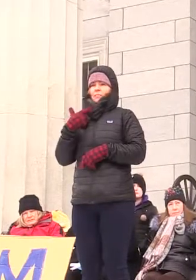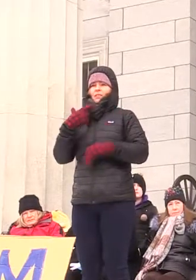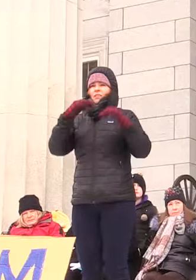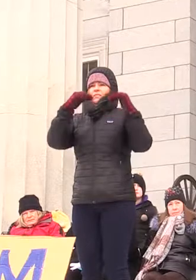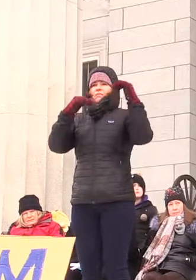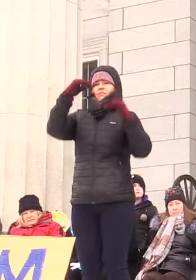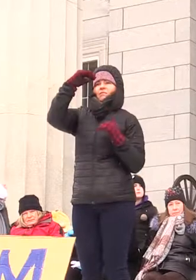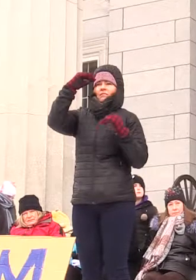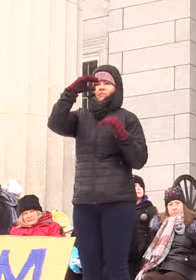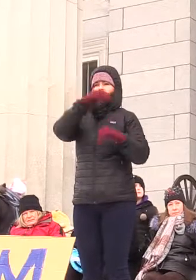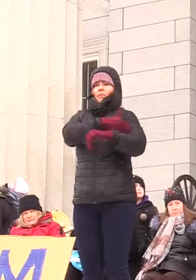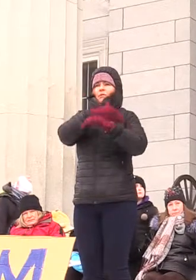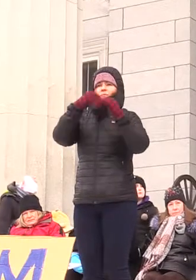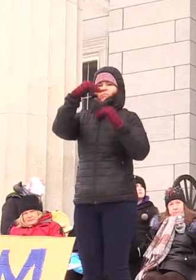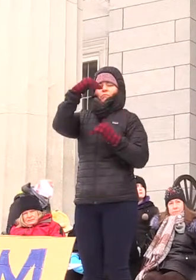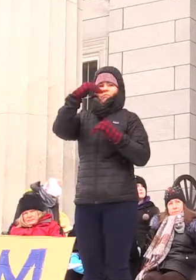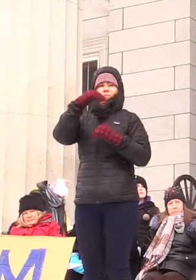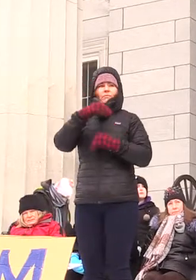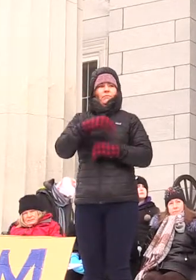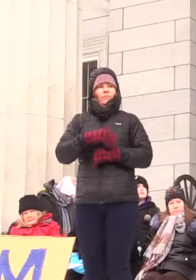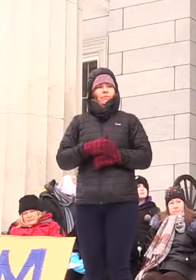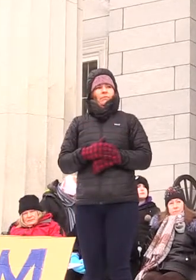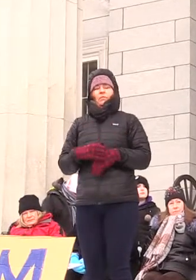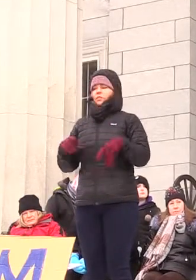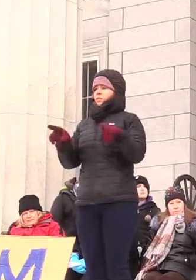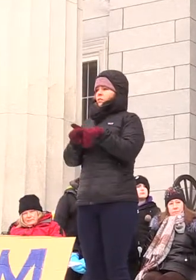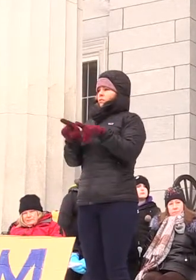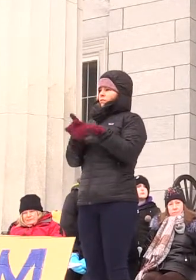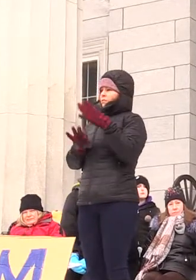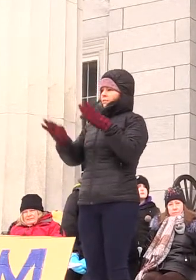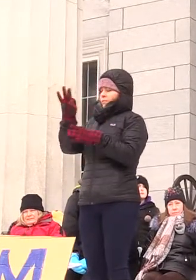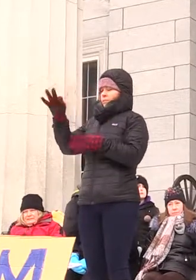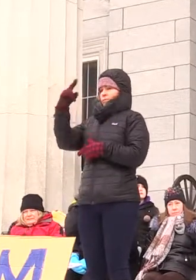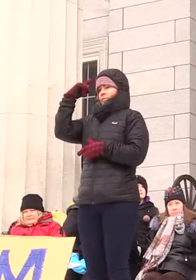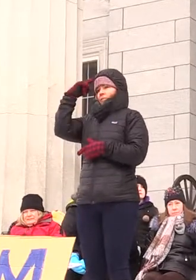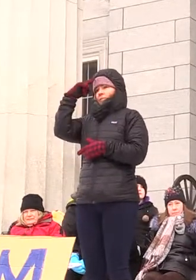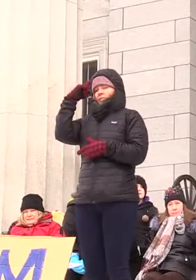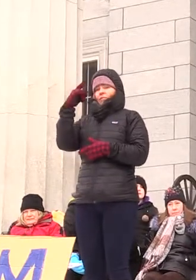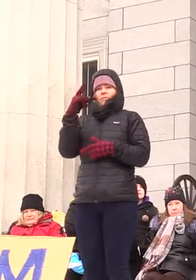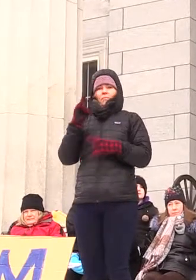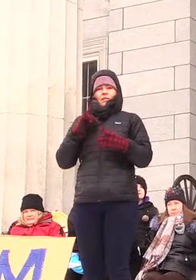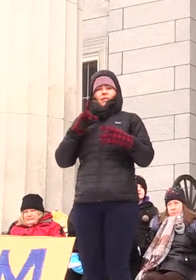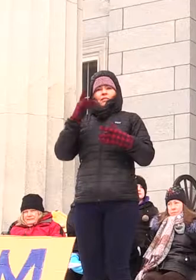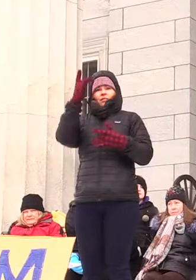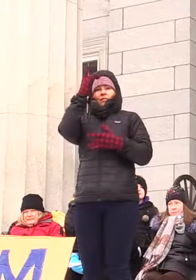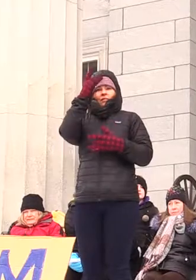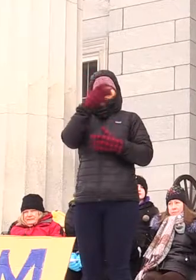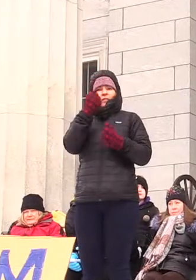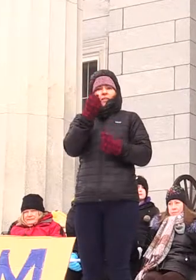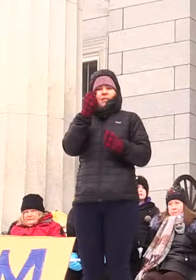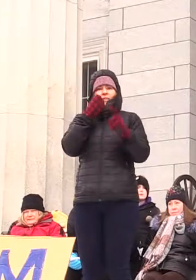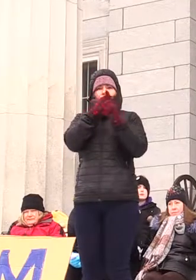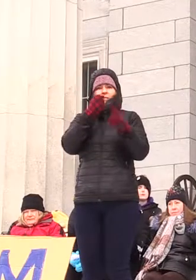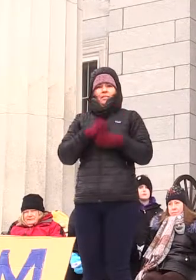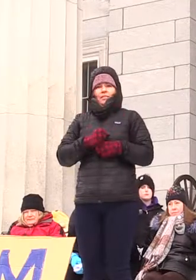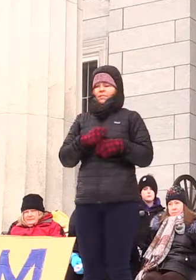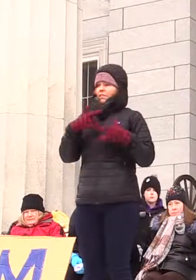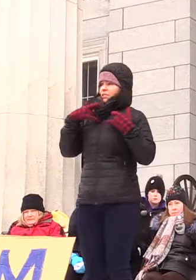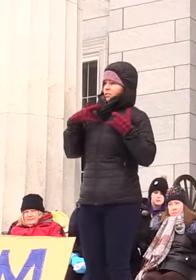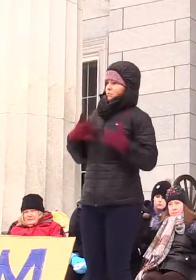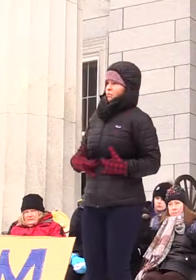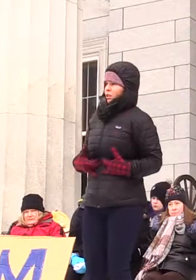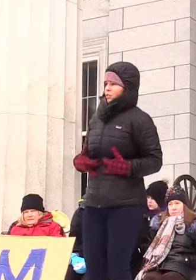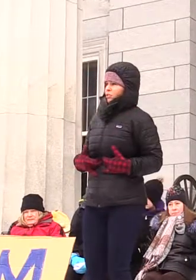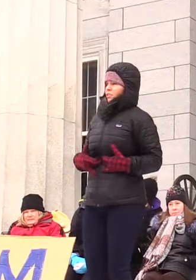disempowerment. There are also spiritual and mental health impacts that, like depression and despair from